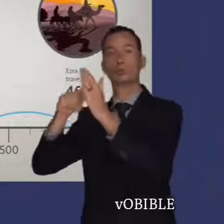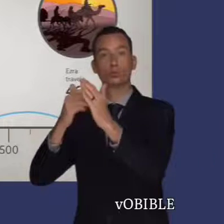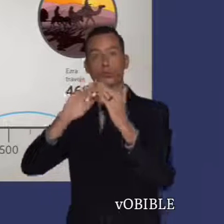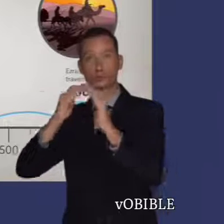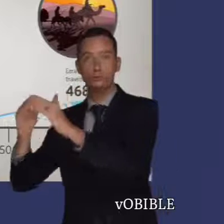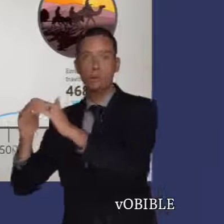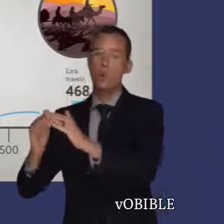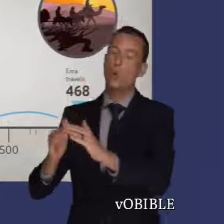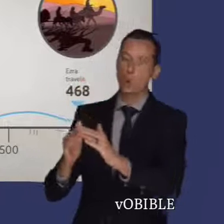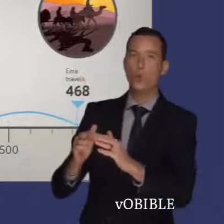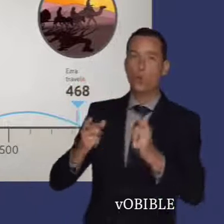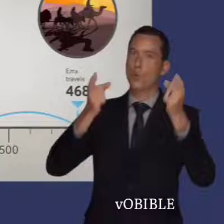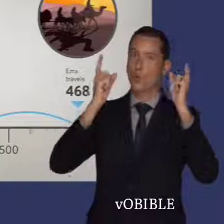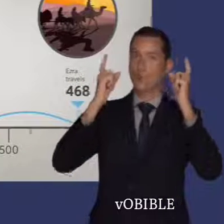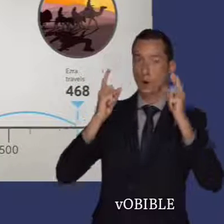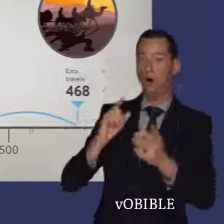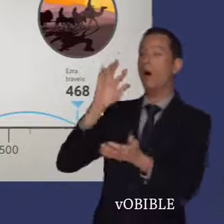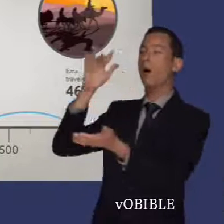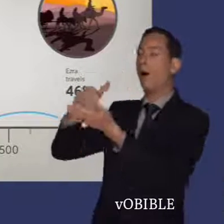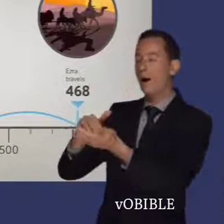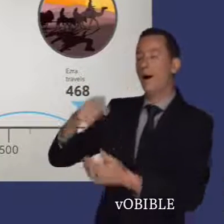his own perilous journey to Jerusalem.